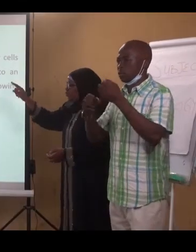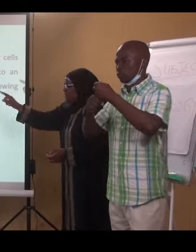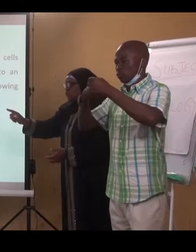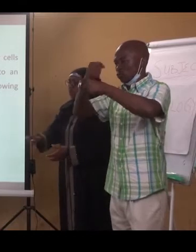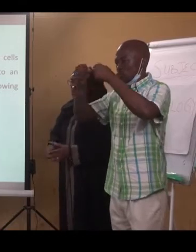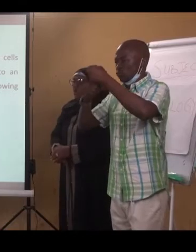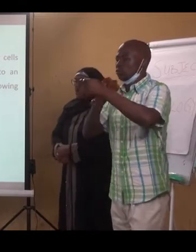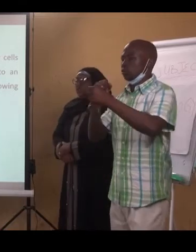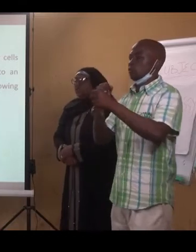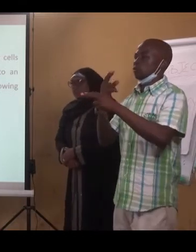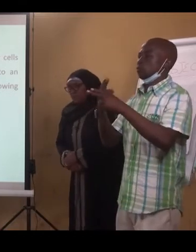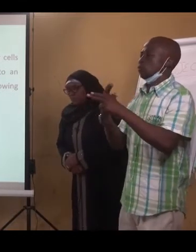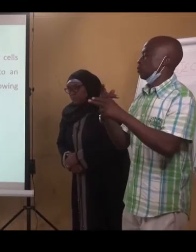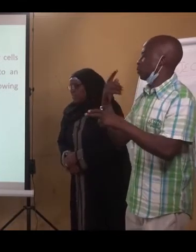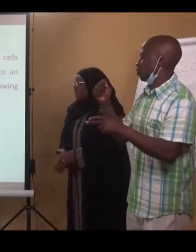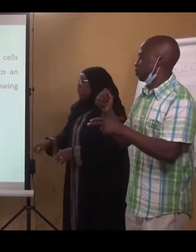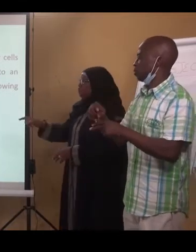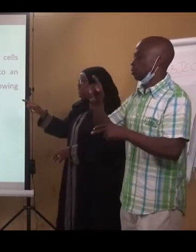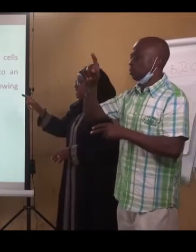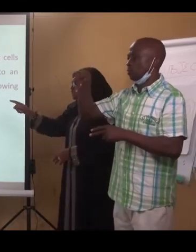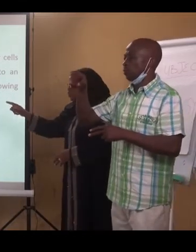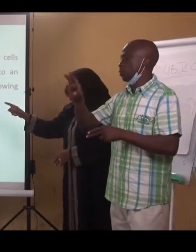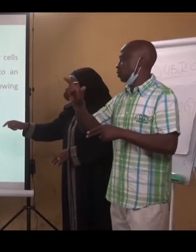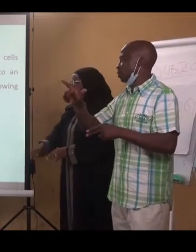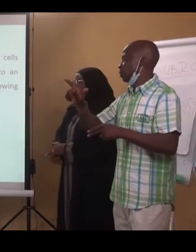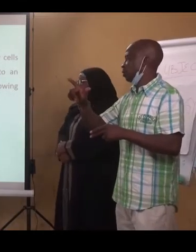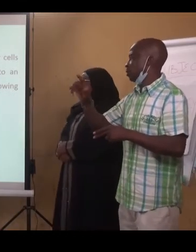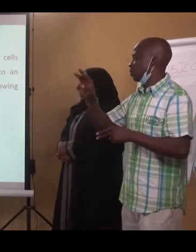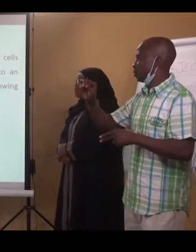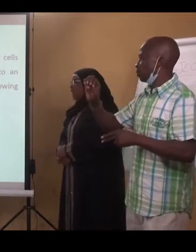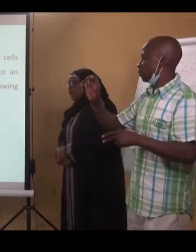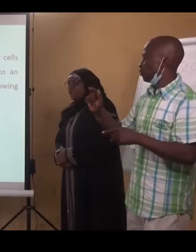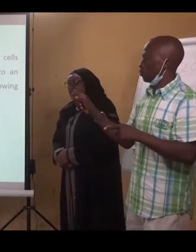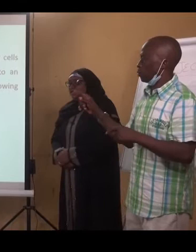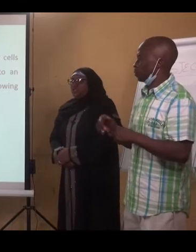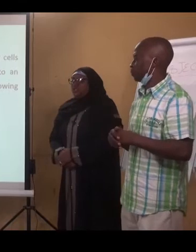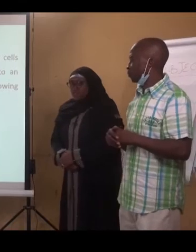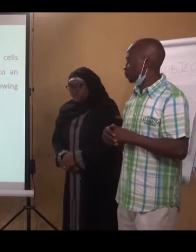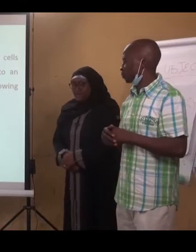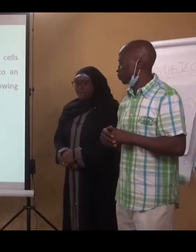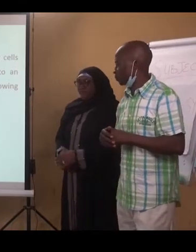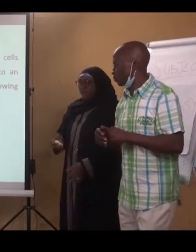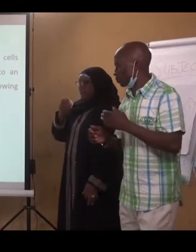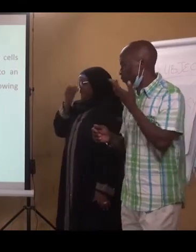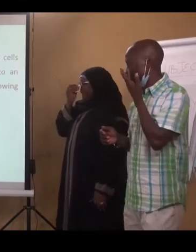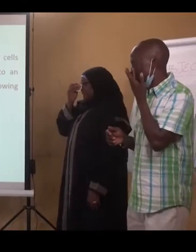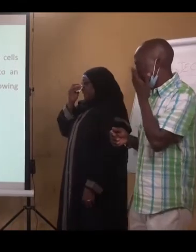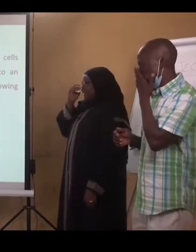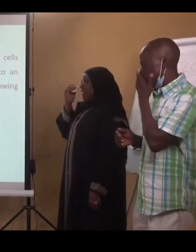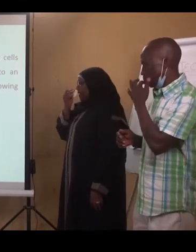is called the plumule. So it is also known as the embryonic shoots. Apart from